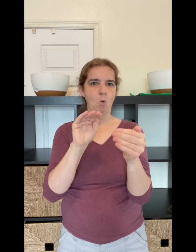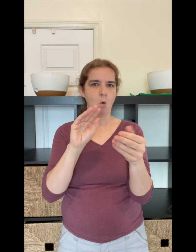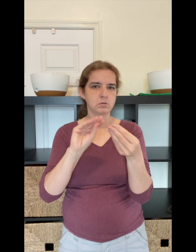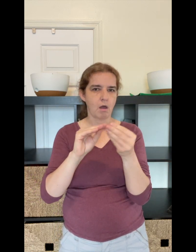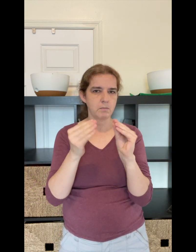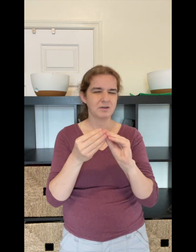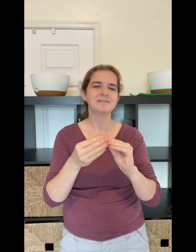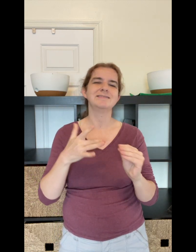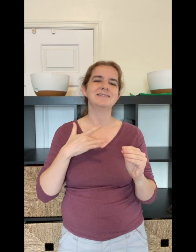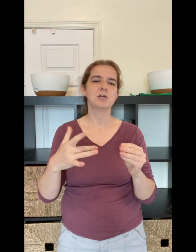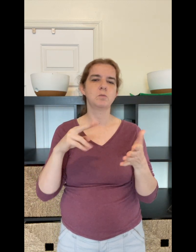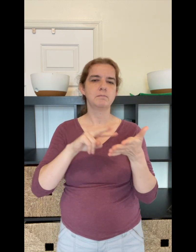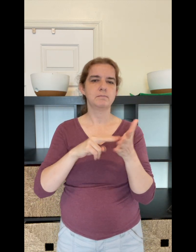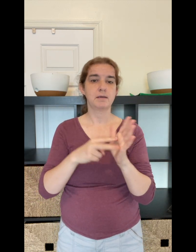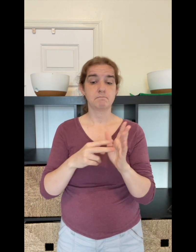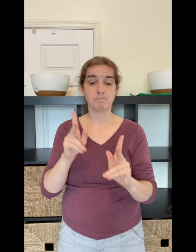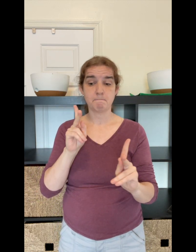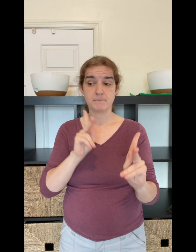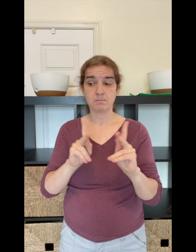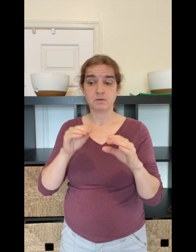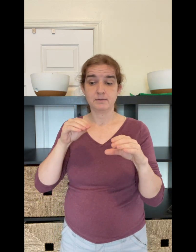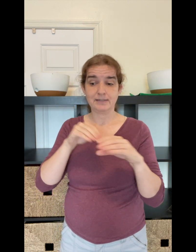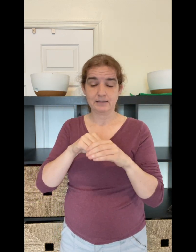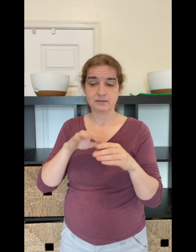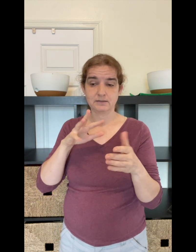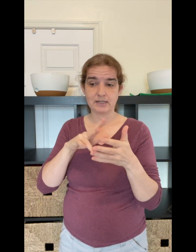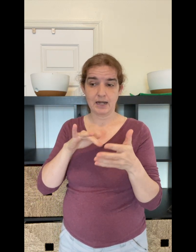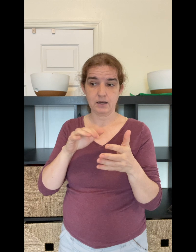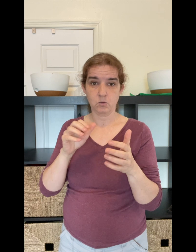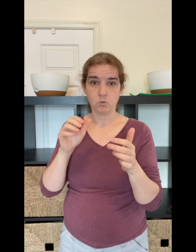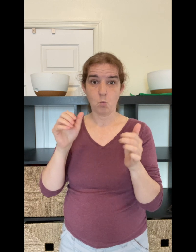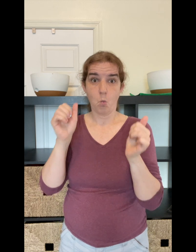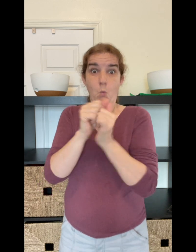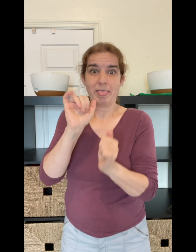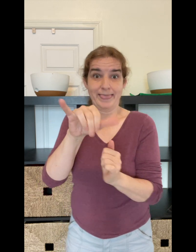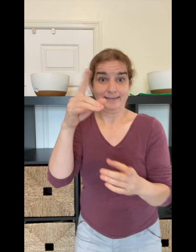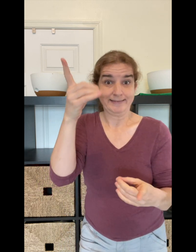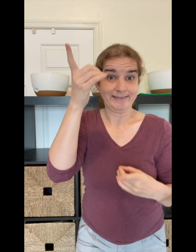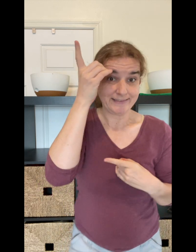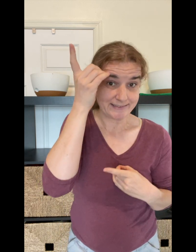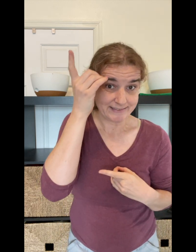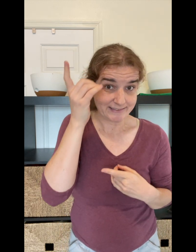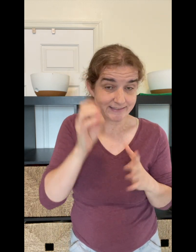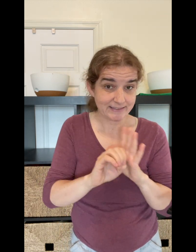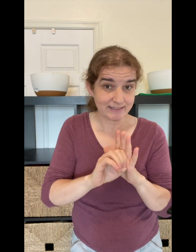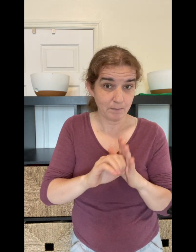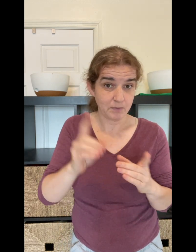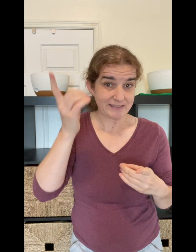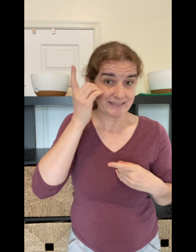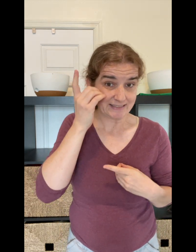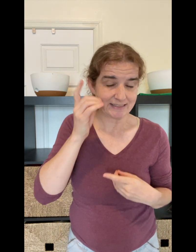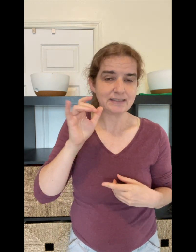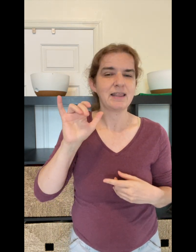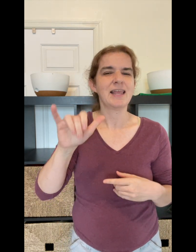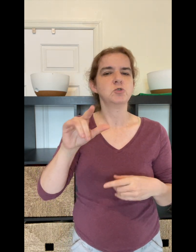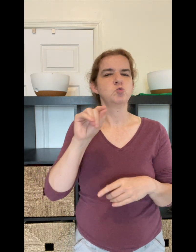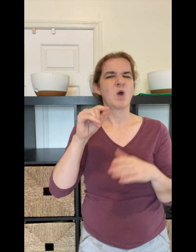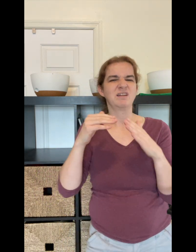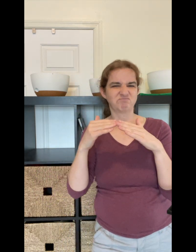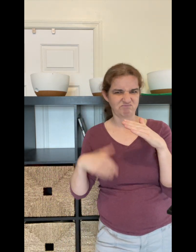that small numbers tends to mean people in the study with that disease, for example, with that